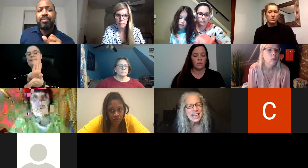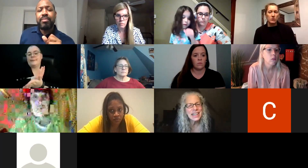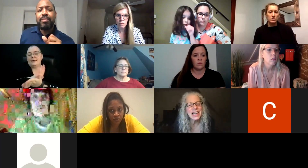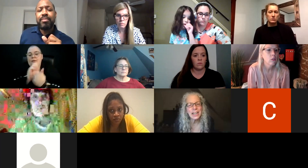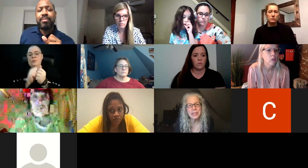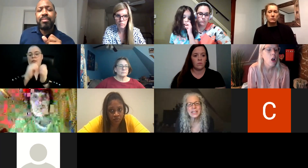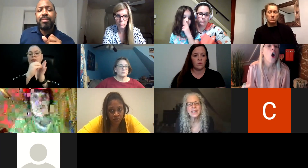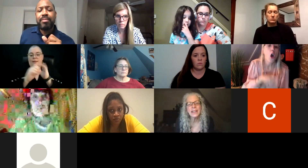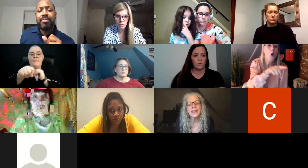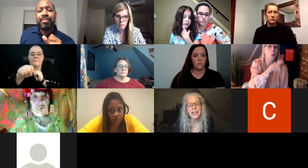the documents that